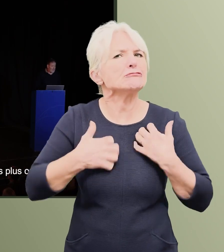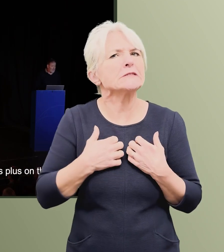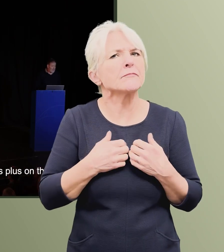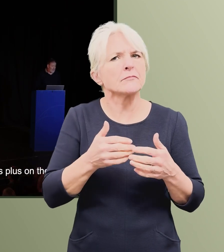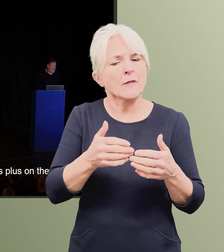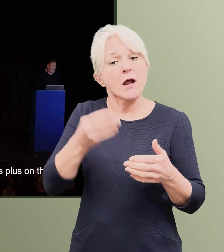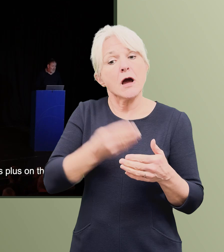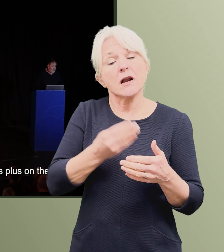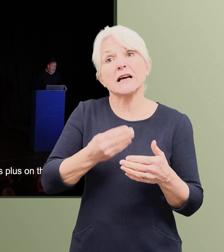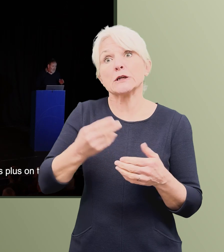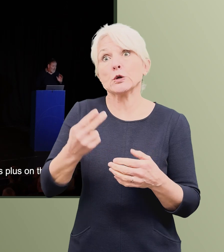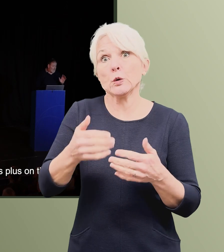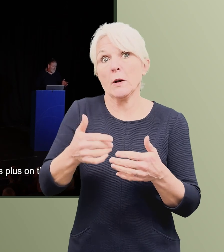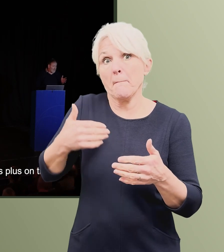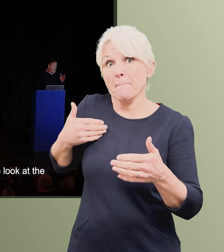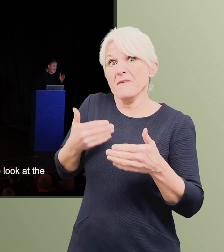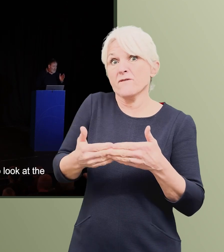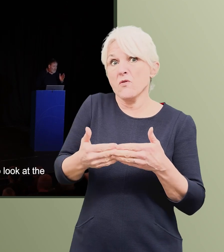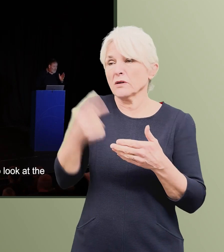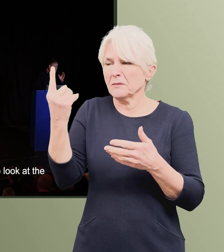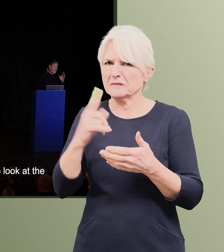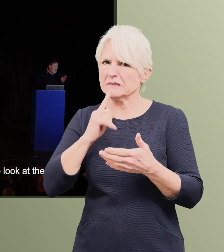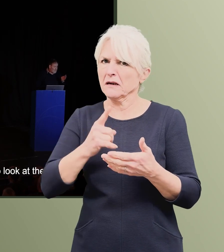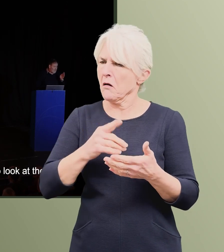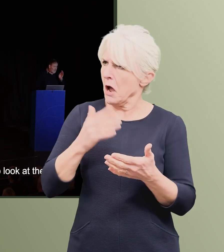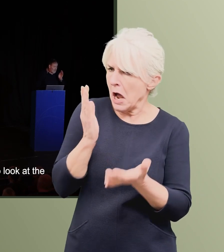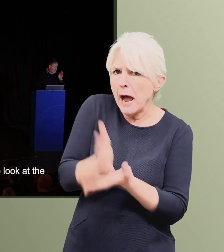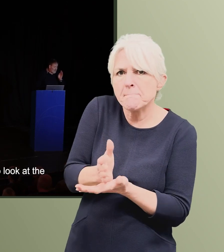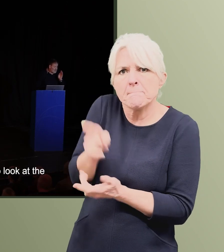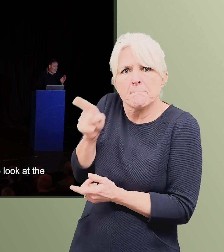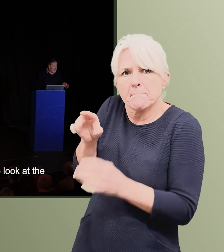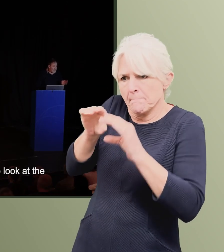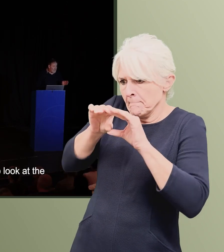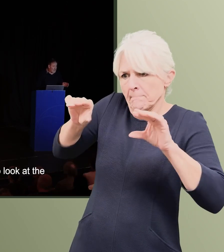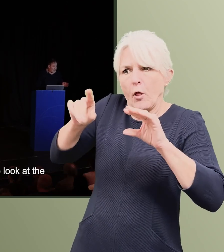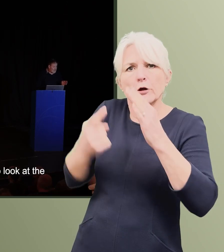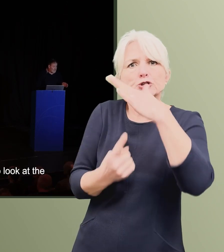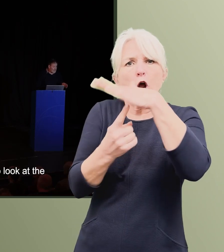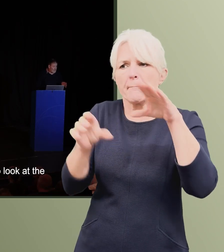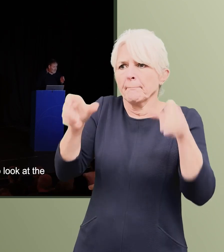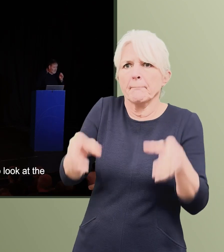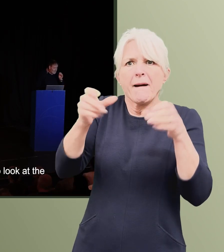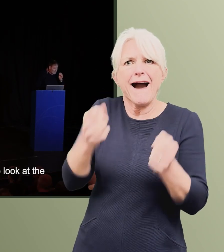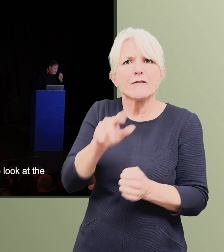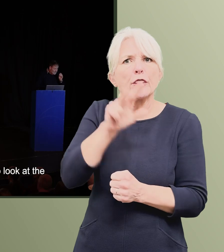the capstone. And just remember that Chris Barker's rationale for his project was to look at